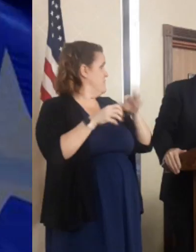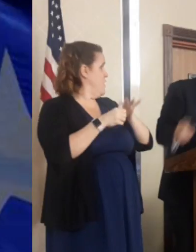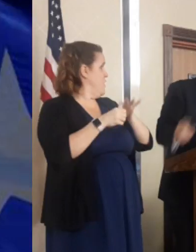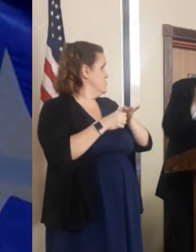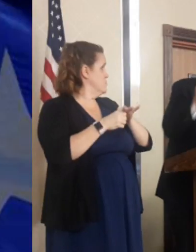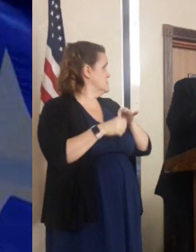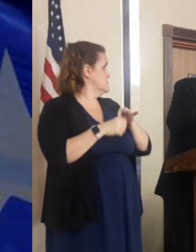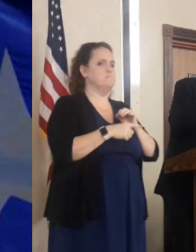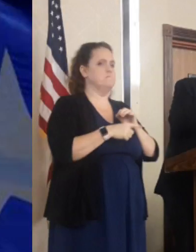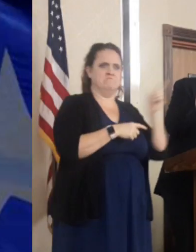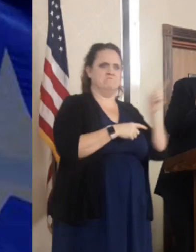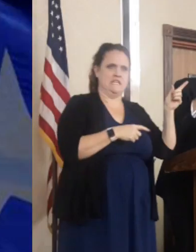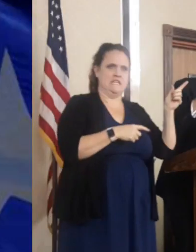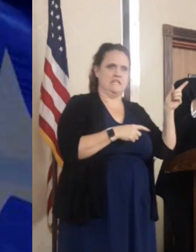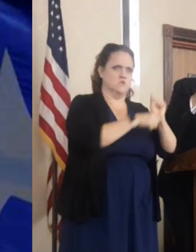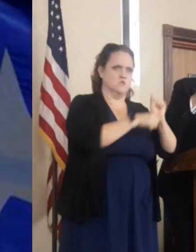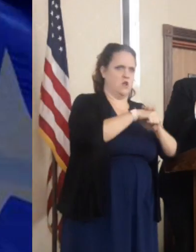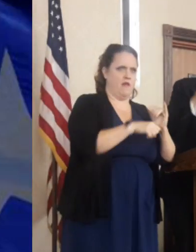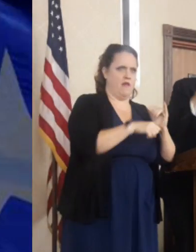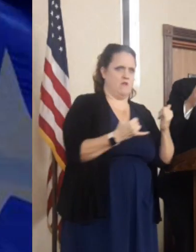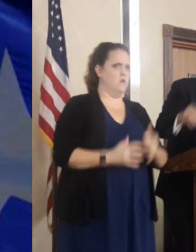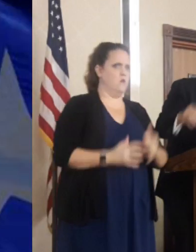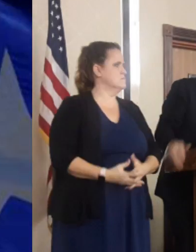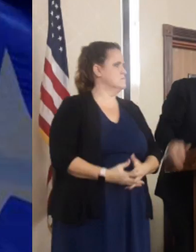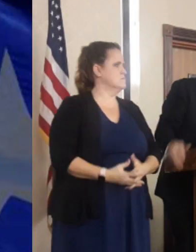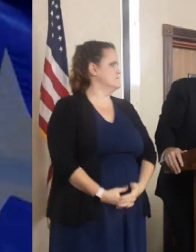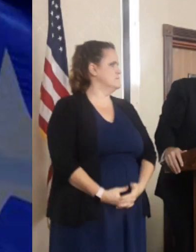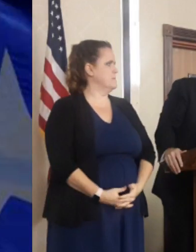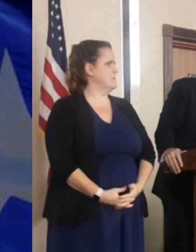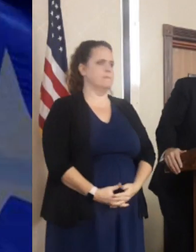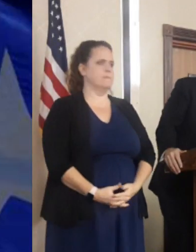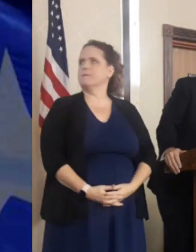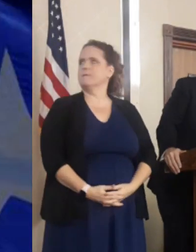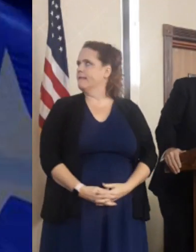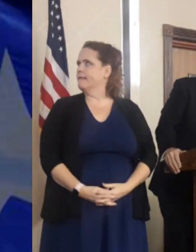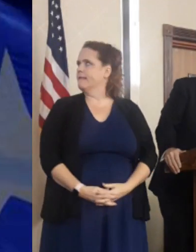He's trying to get those cells to shrink to fit it all on one screen.